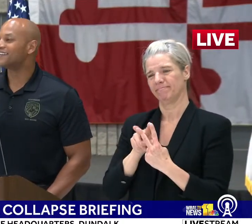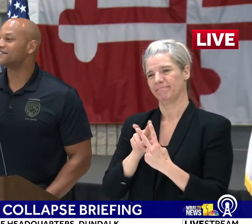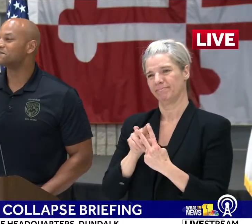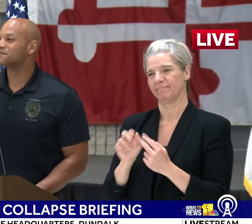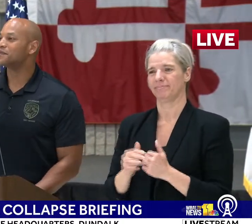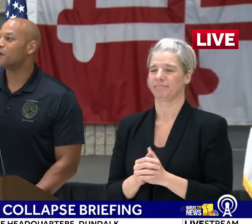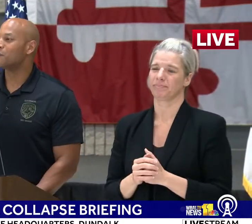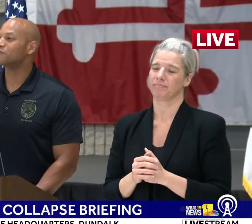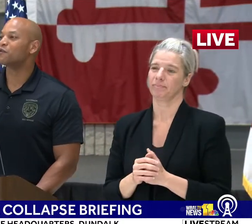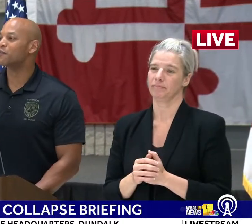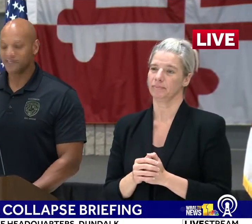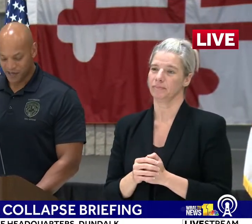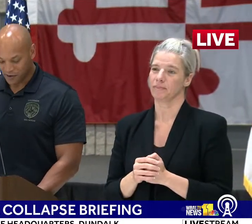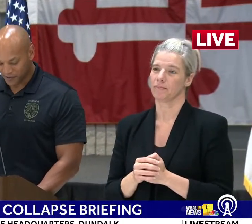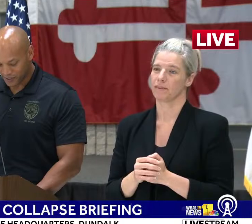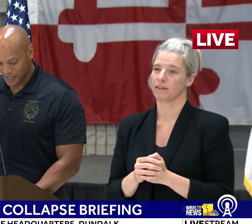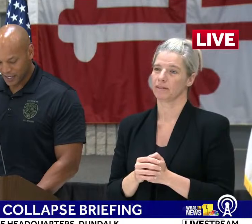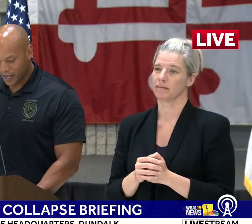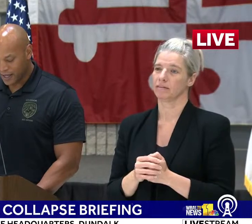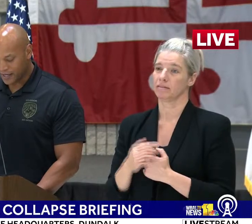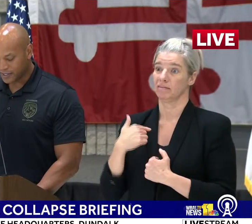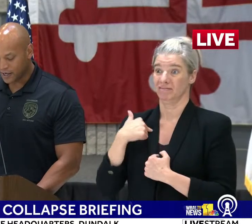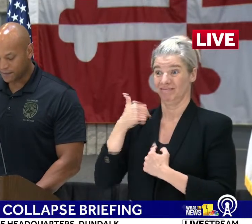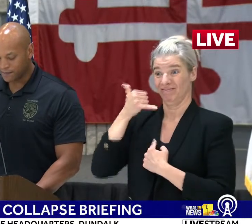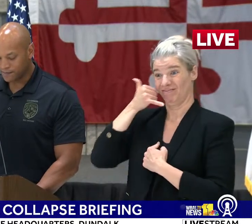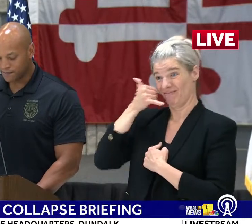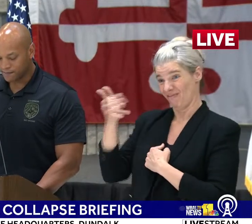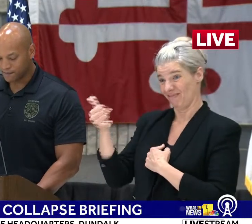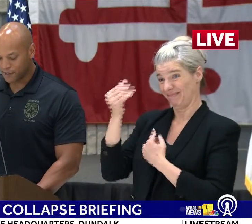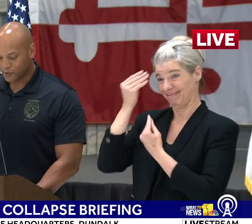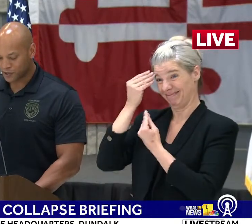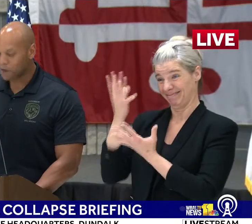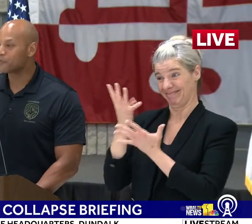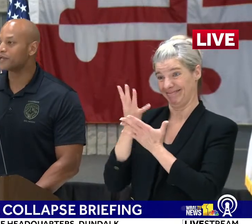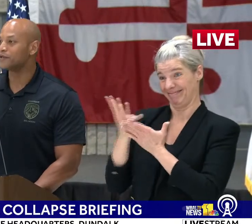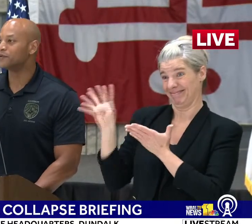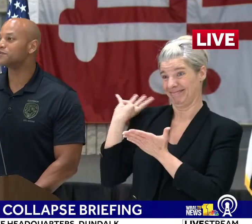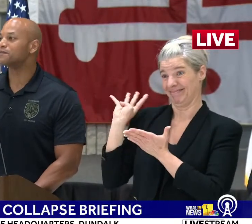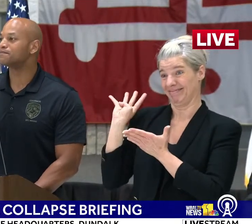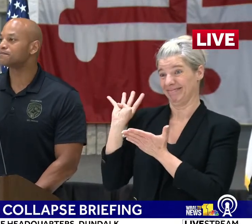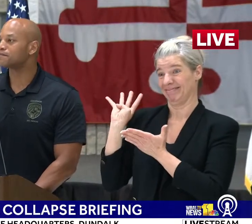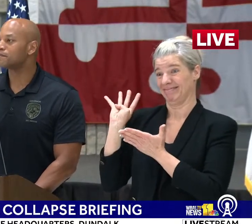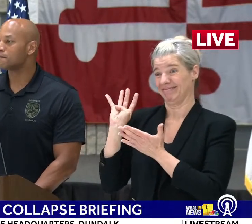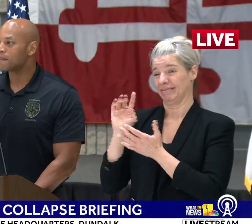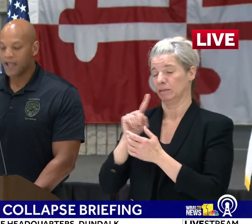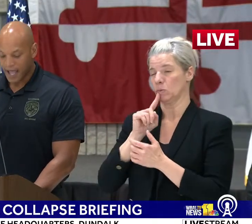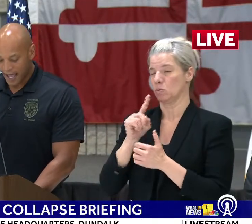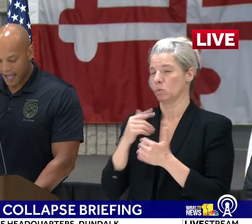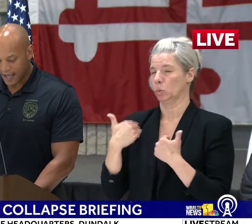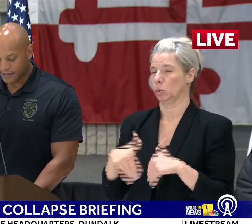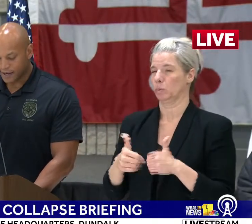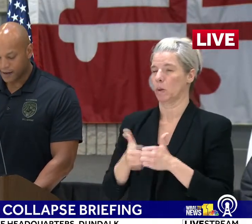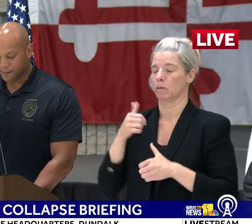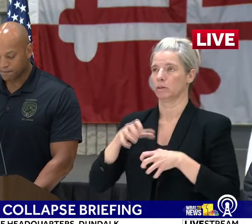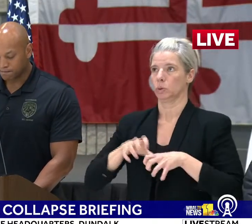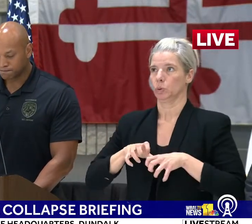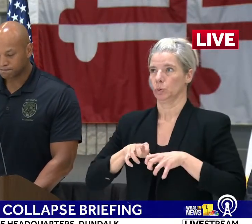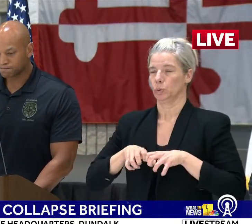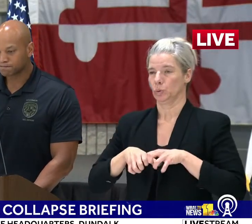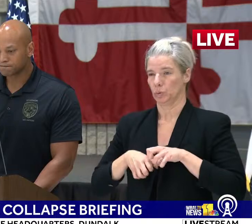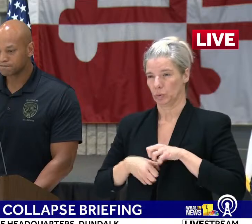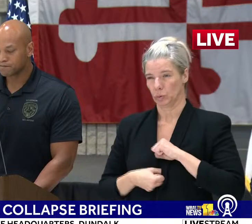The news they got almost 4 weeks ago is the most heartbreaking news.